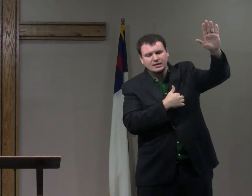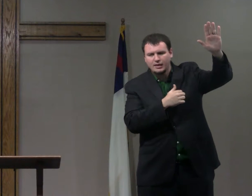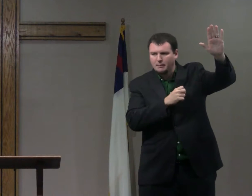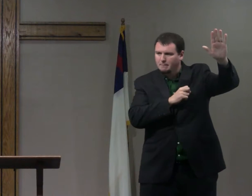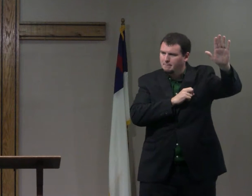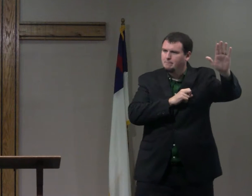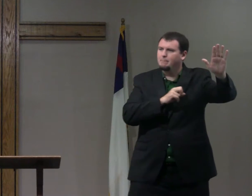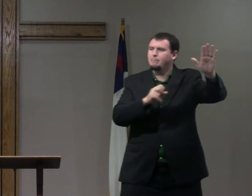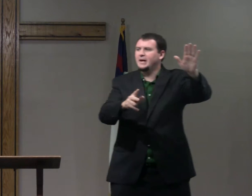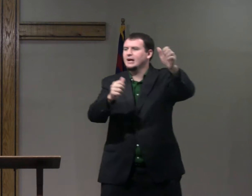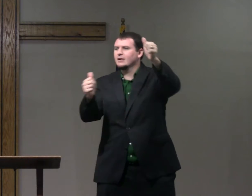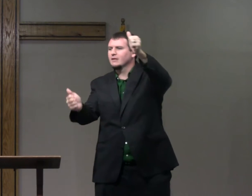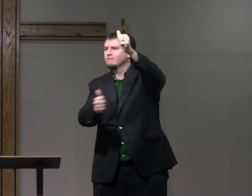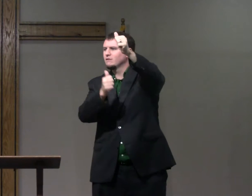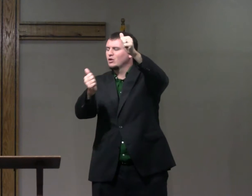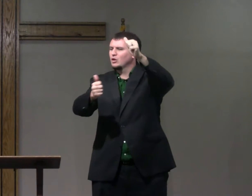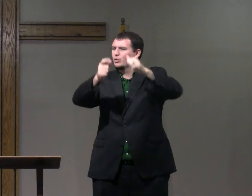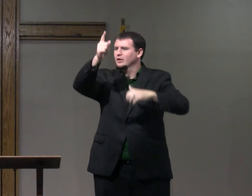And I repent.